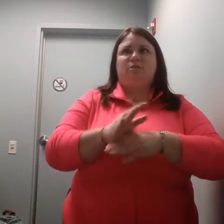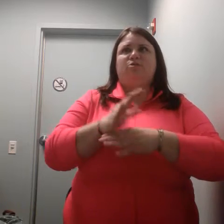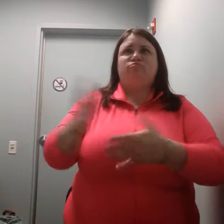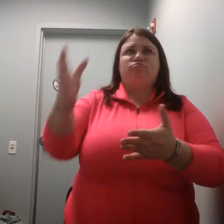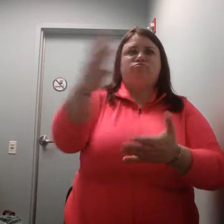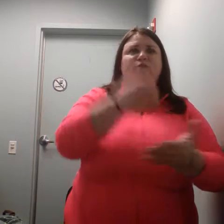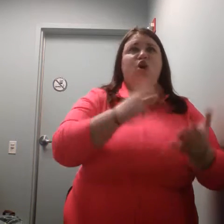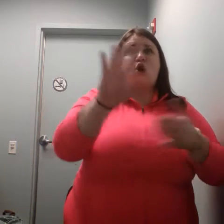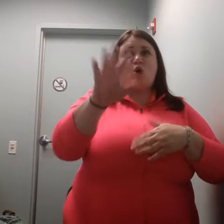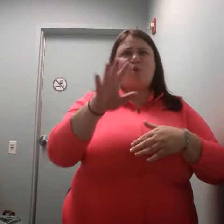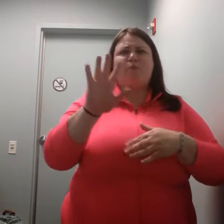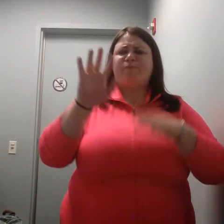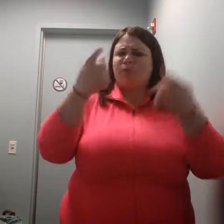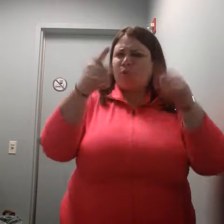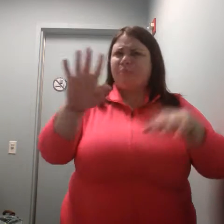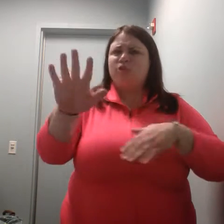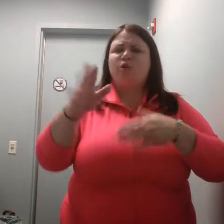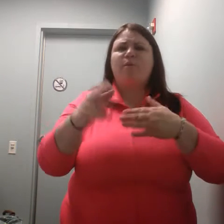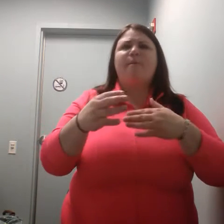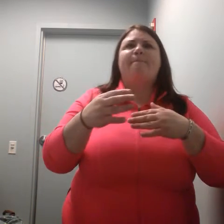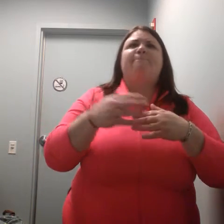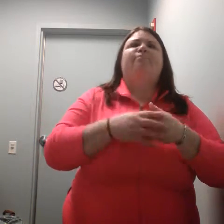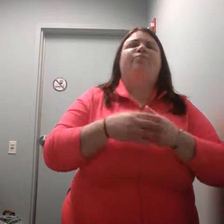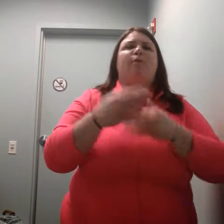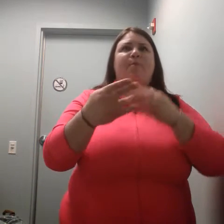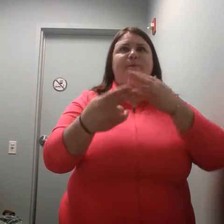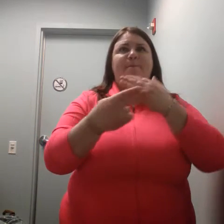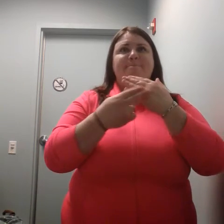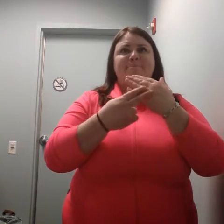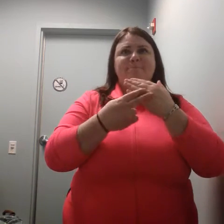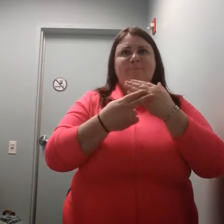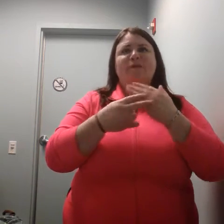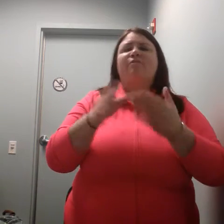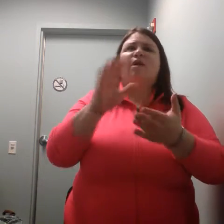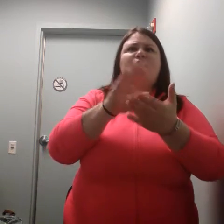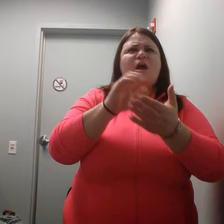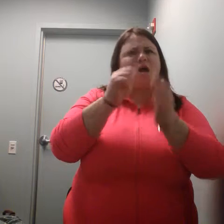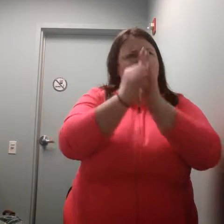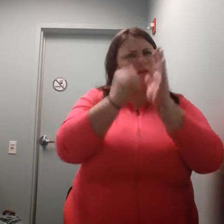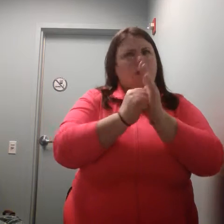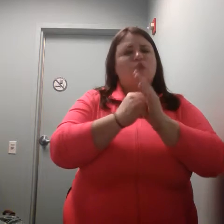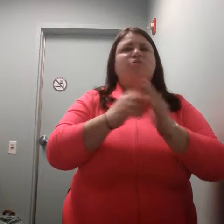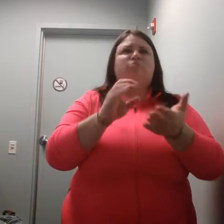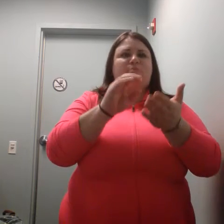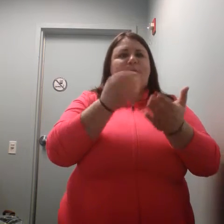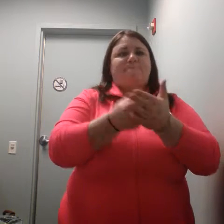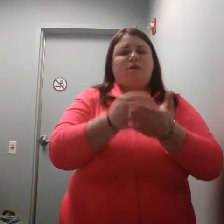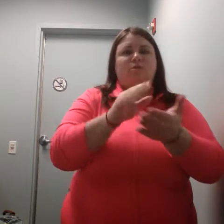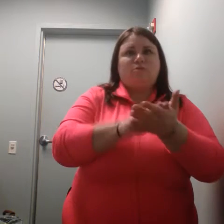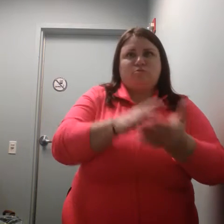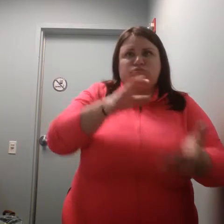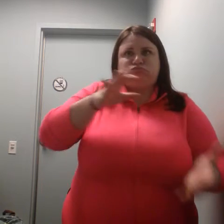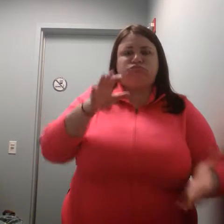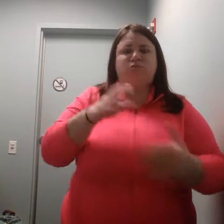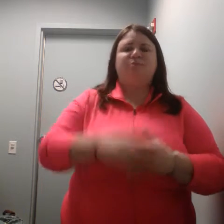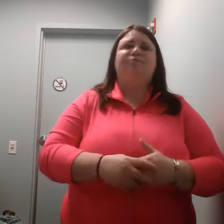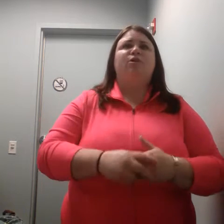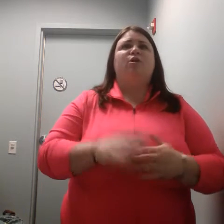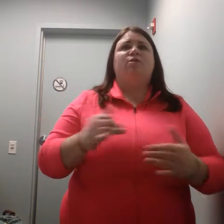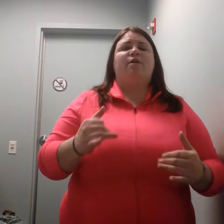to go up. All right. What we illustrated here is an example of something that can happen in a capitalist country. Phoebe wants to be a writer, so she goes off and